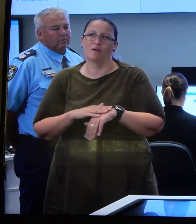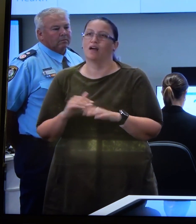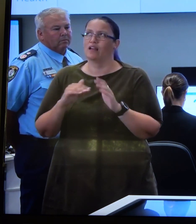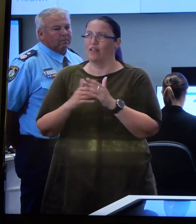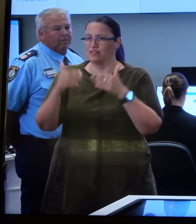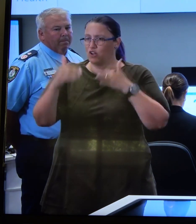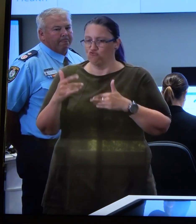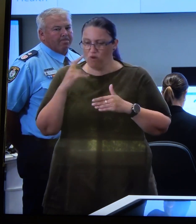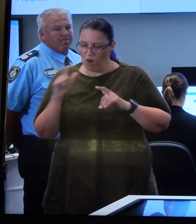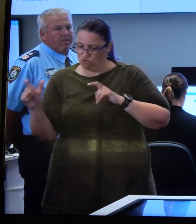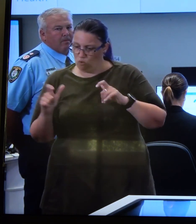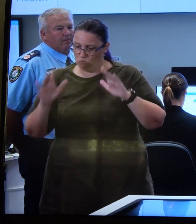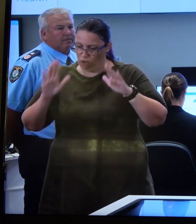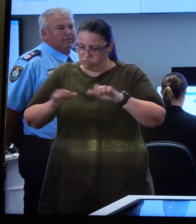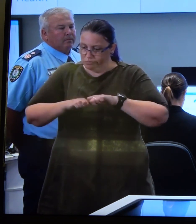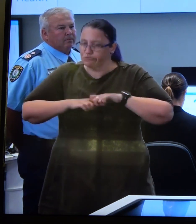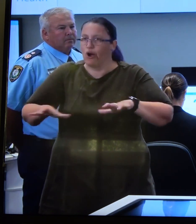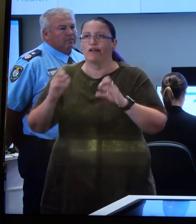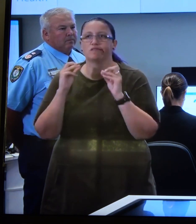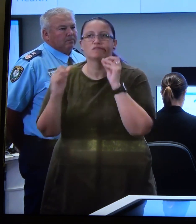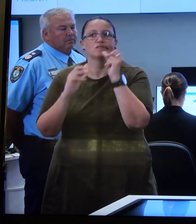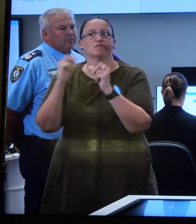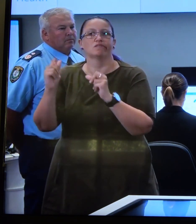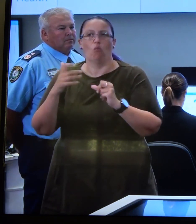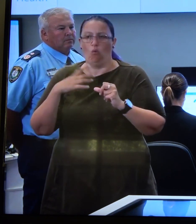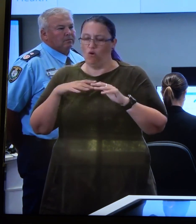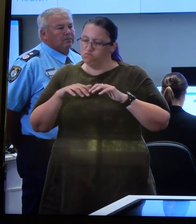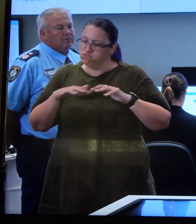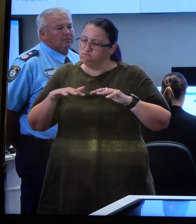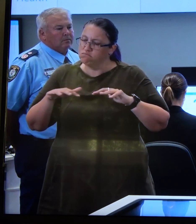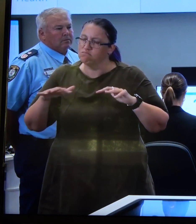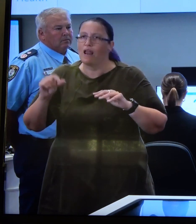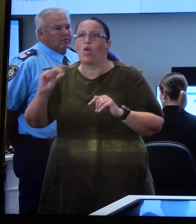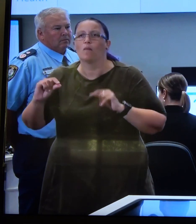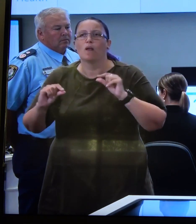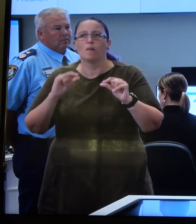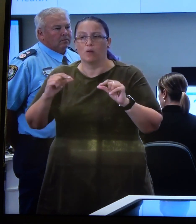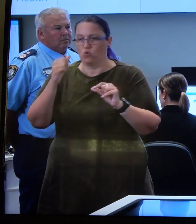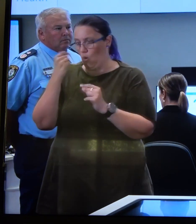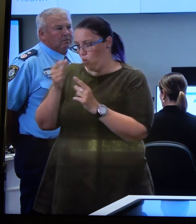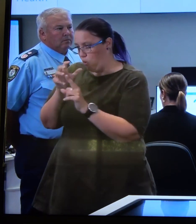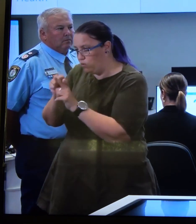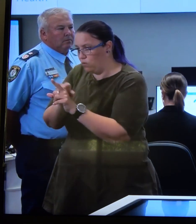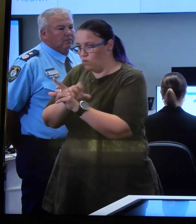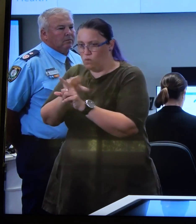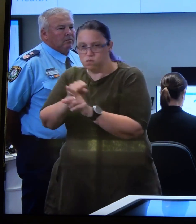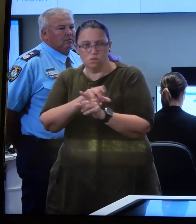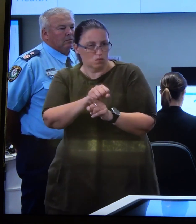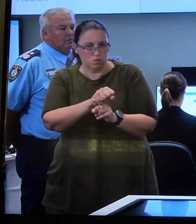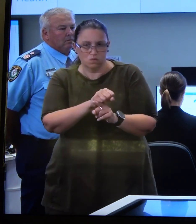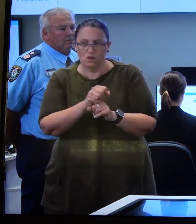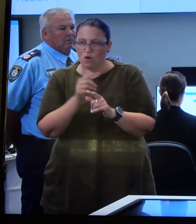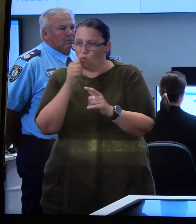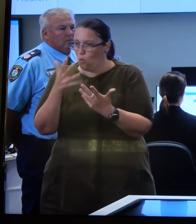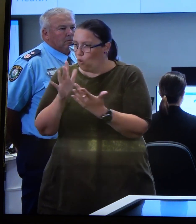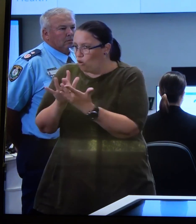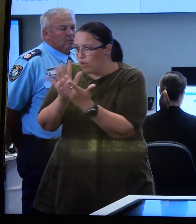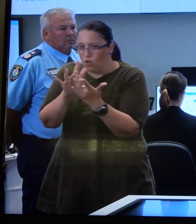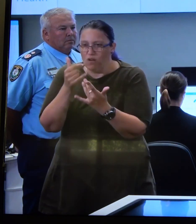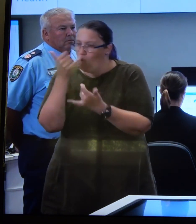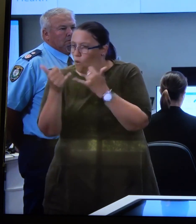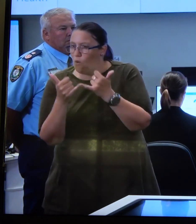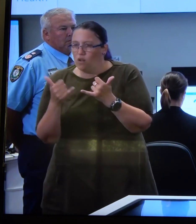phase of controlling the spread, making sure we know where the cases are, making sure who the contacts are. We don't want to lose control of